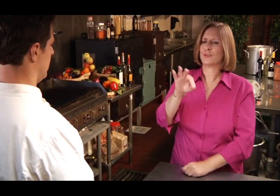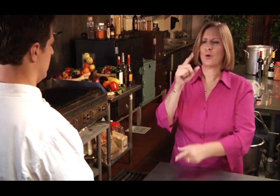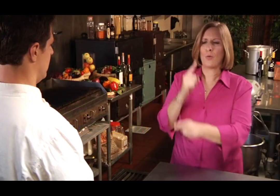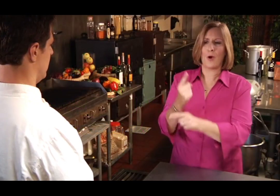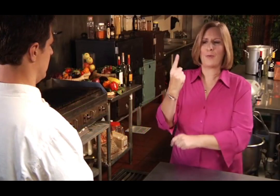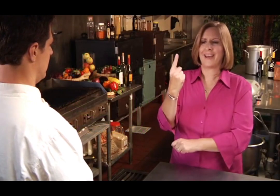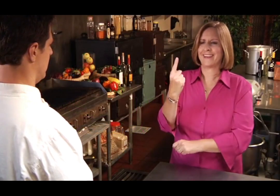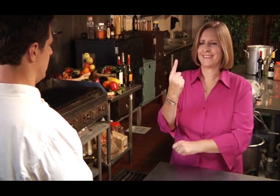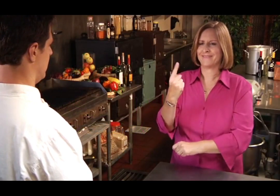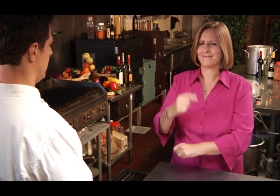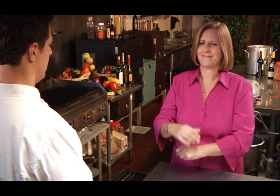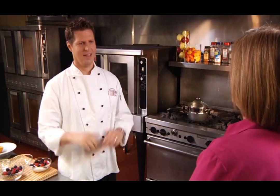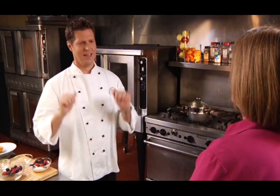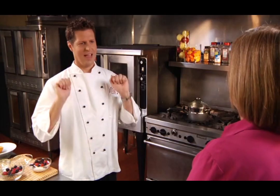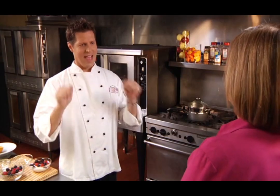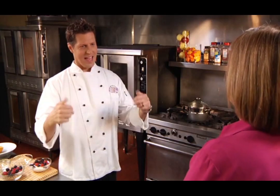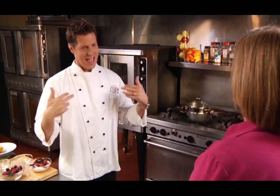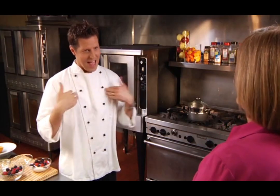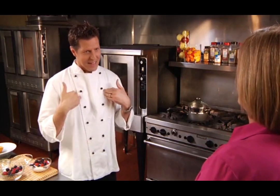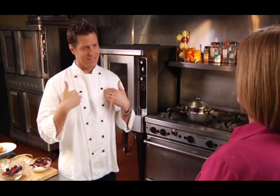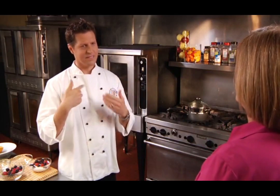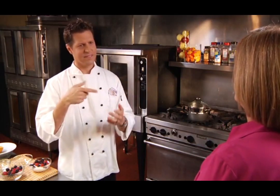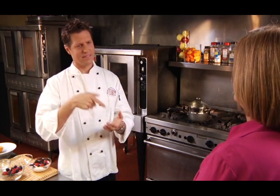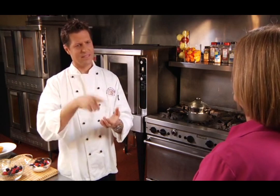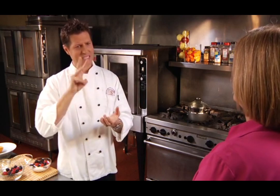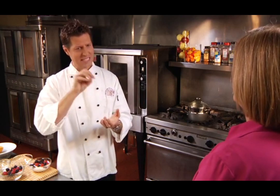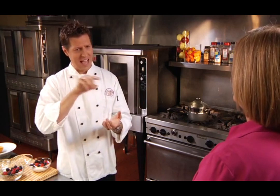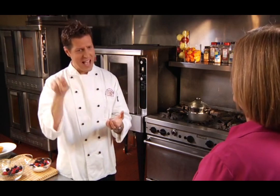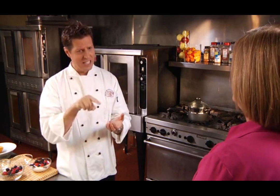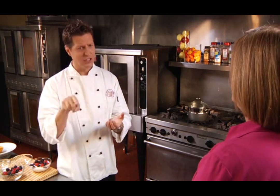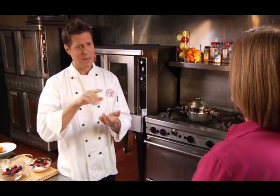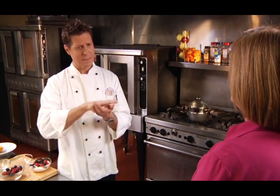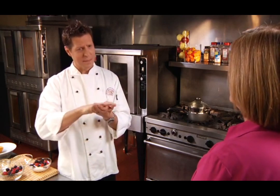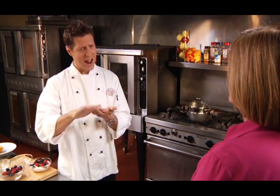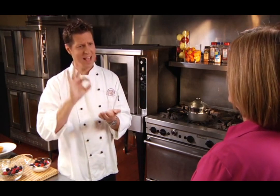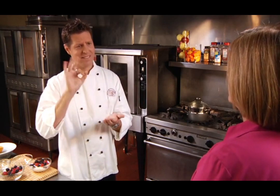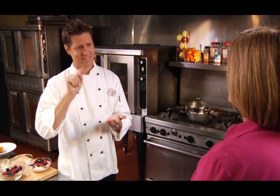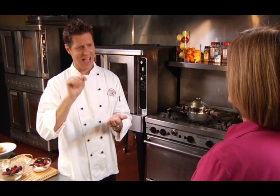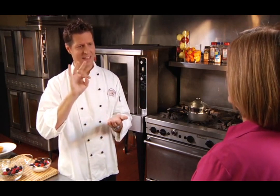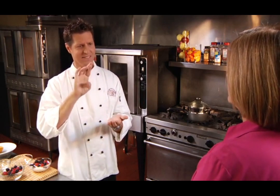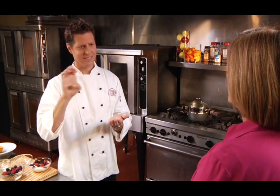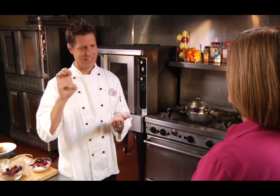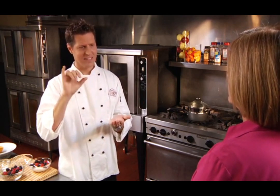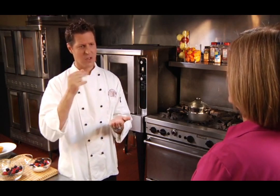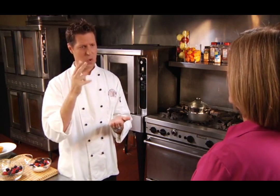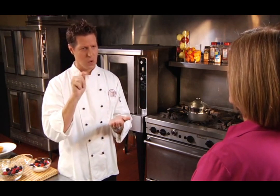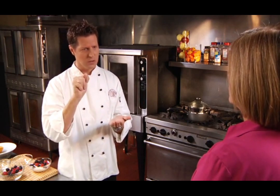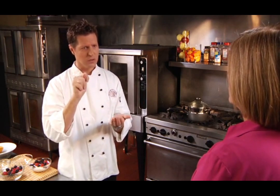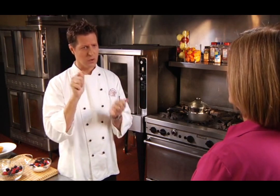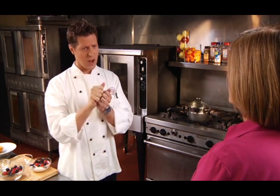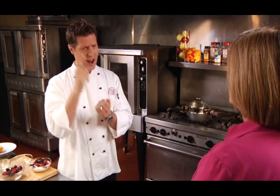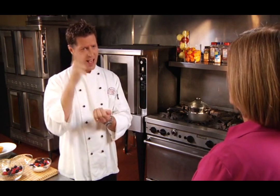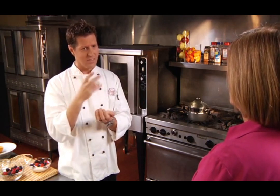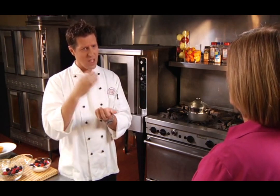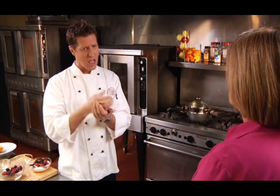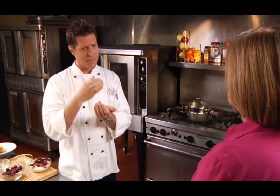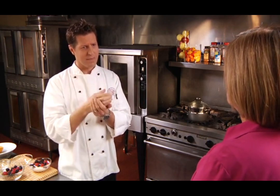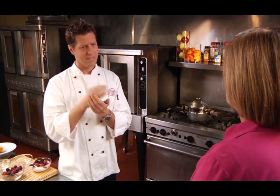You picked correctly. How about having 6 ounces of plain fat-free yogurt with a half a cup of fresh strawberries?